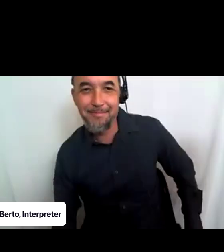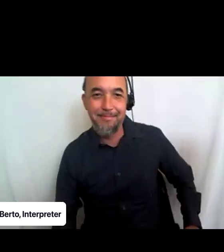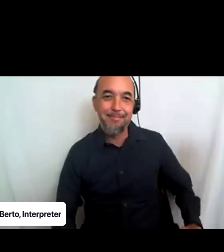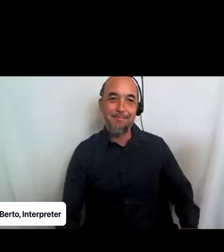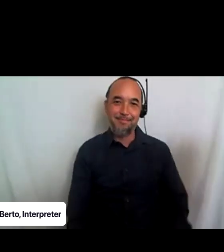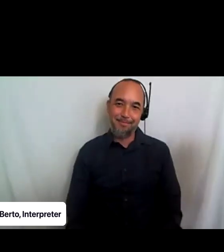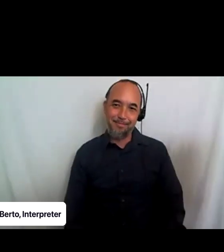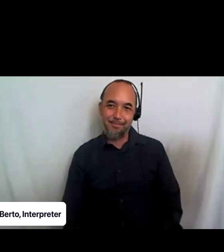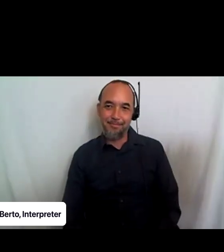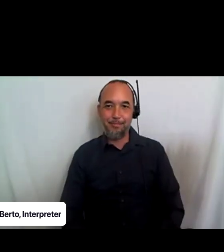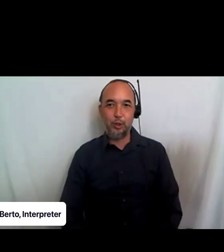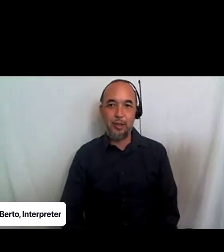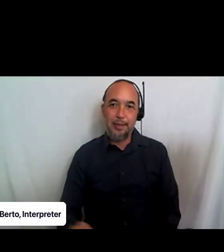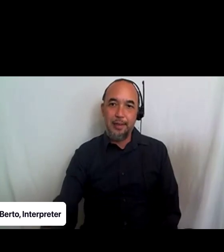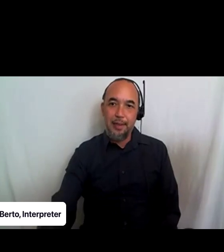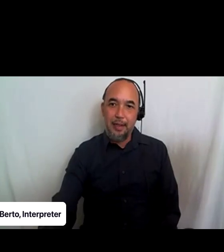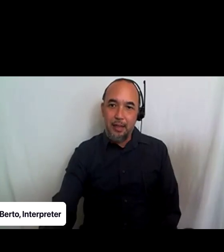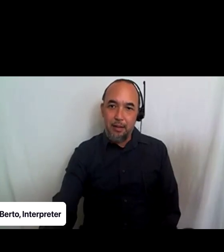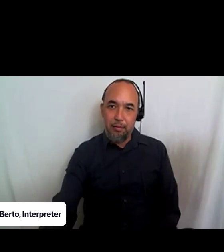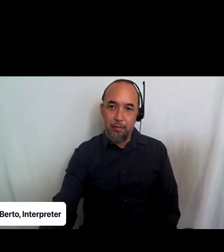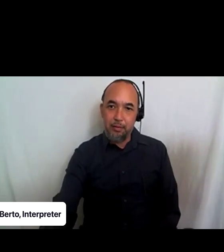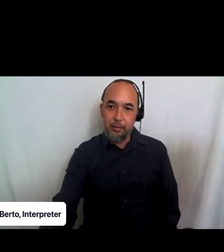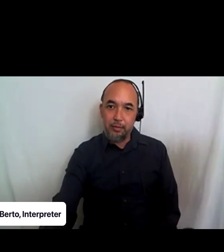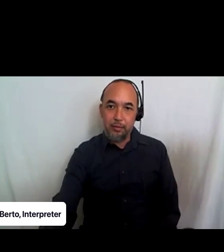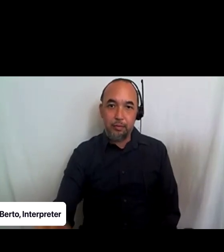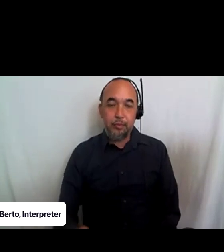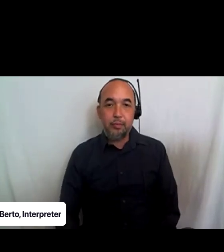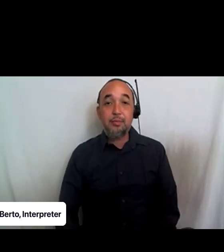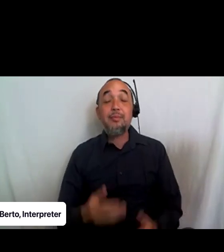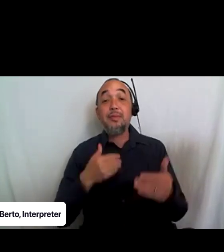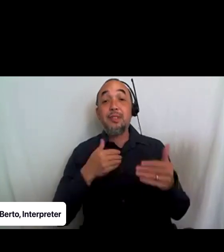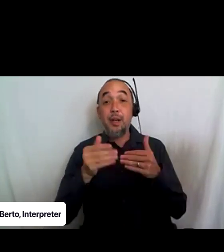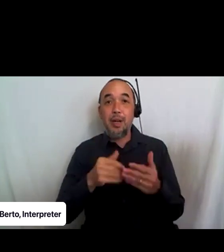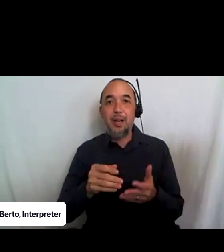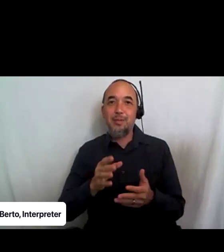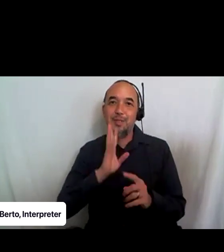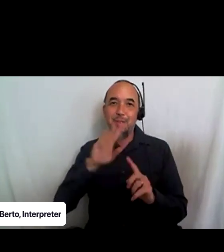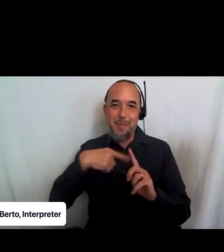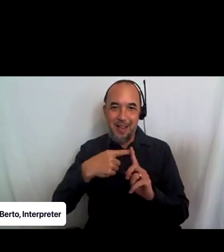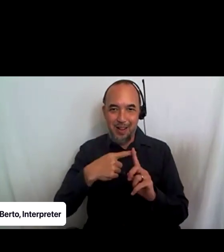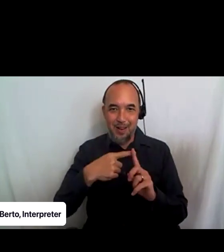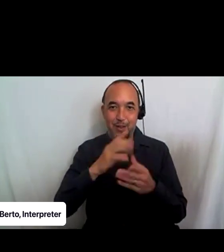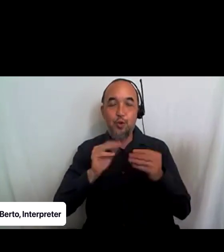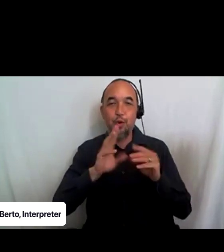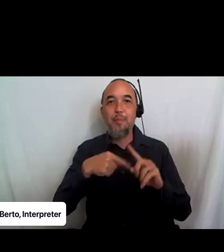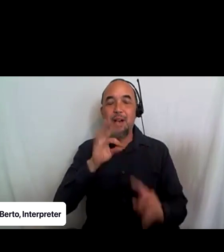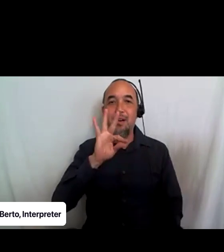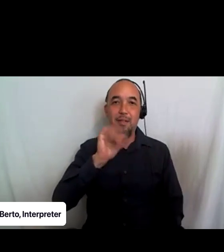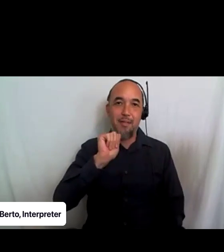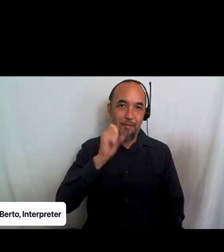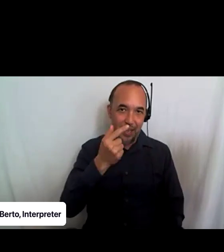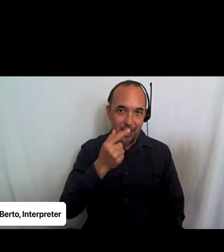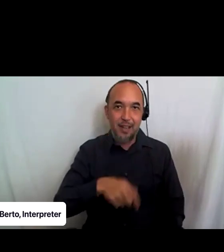um, so yeah, whiskey roux. I was telling a story about Fang and Roach. Oh yeah, and then Calypso's